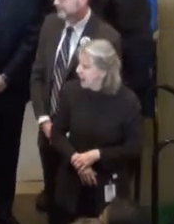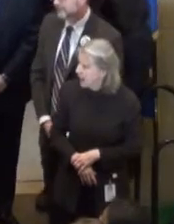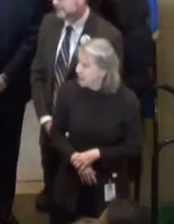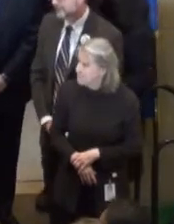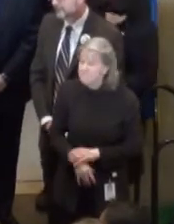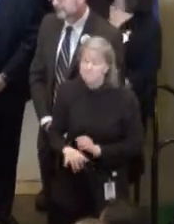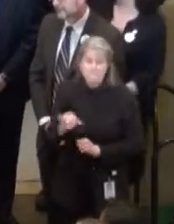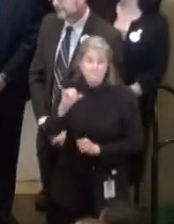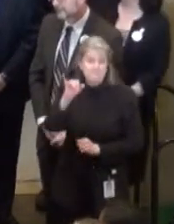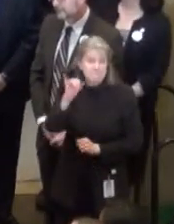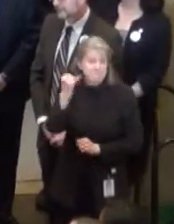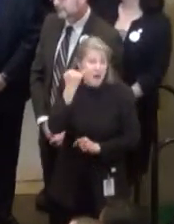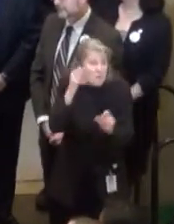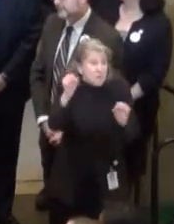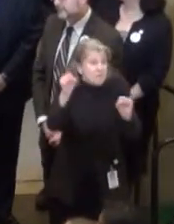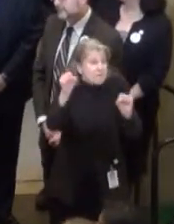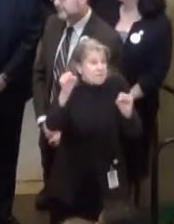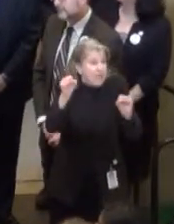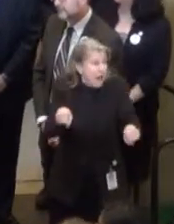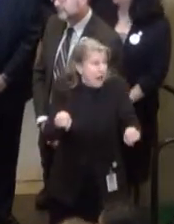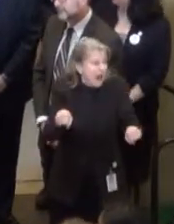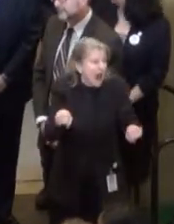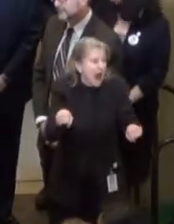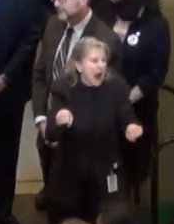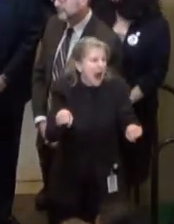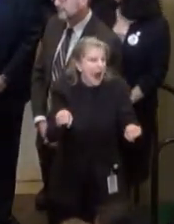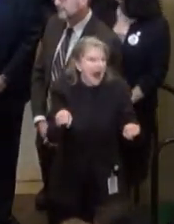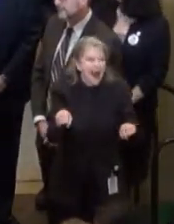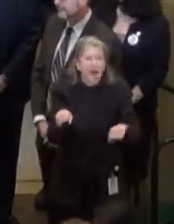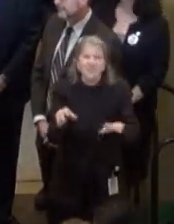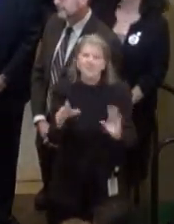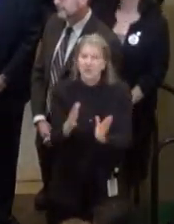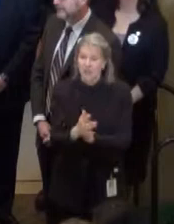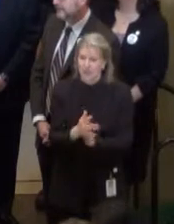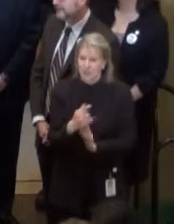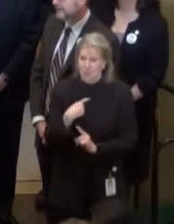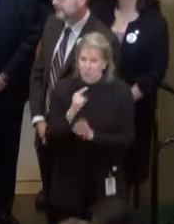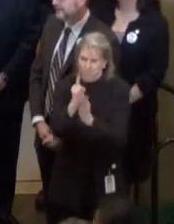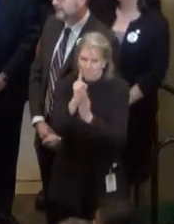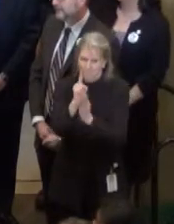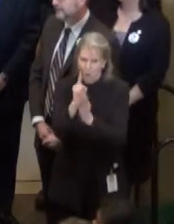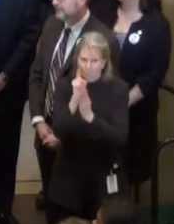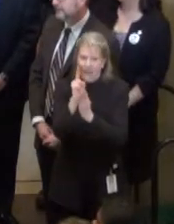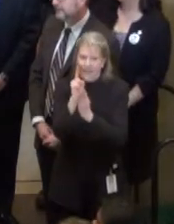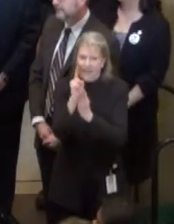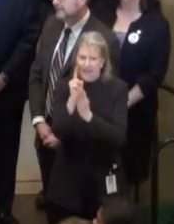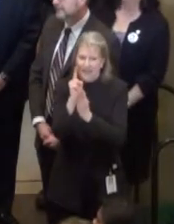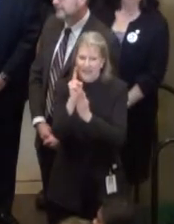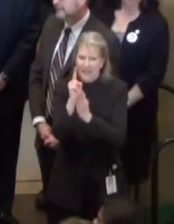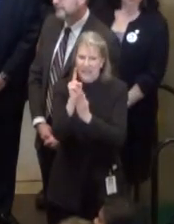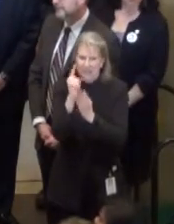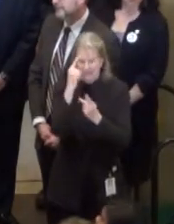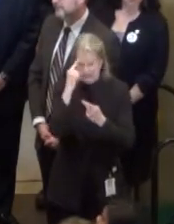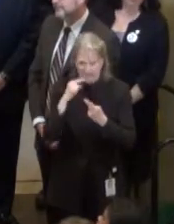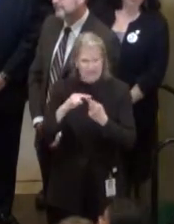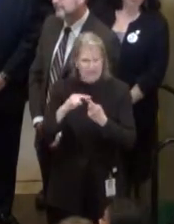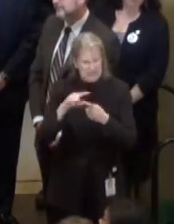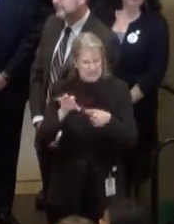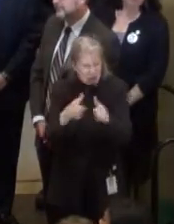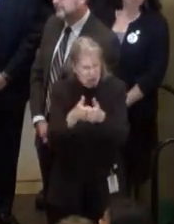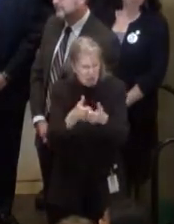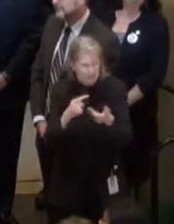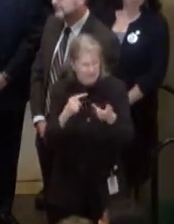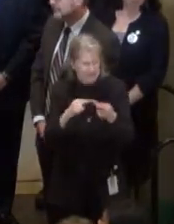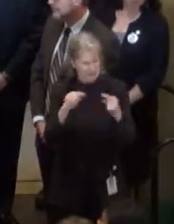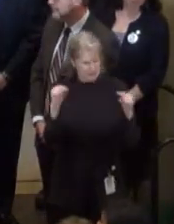If you're able, I want you to take a moment and touch on the challenges and the pain that